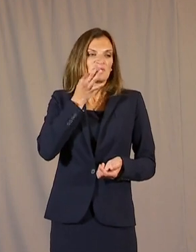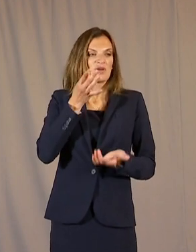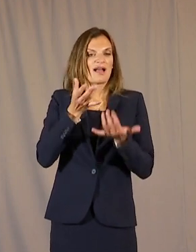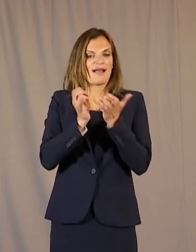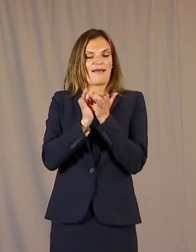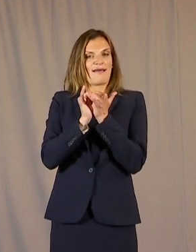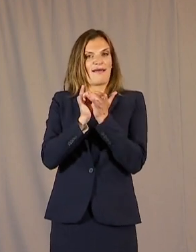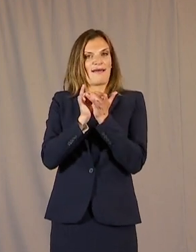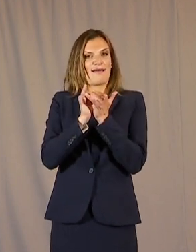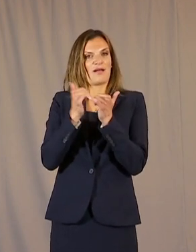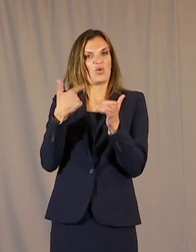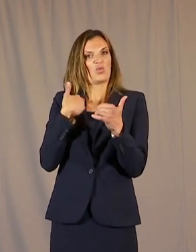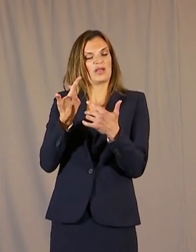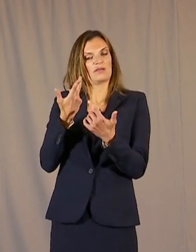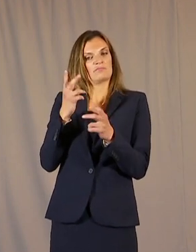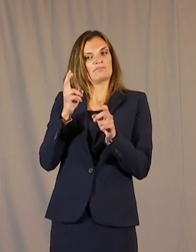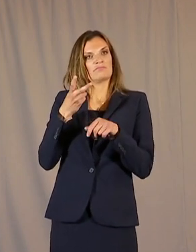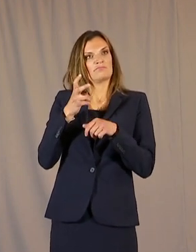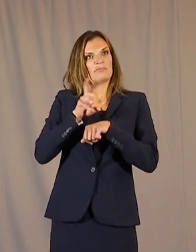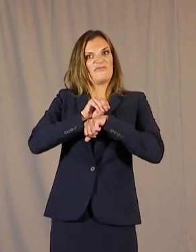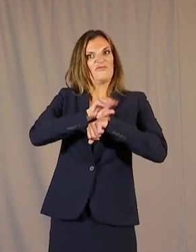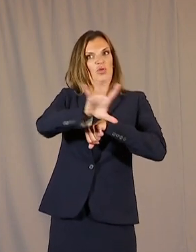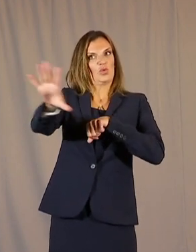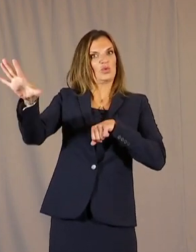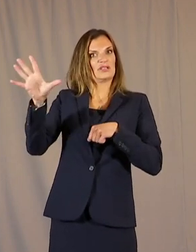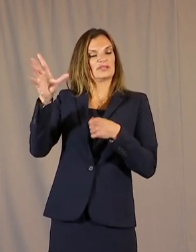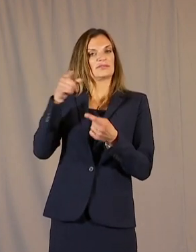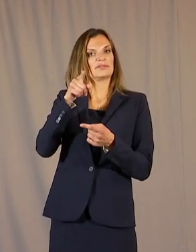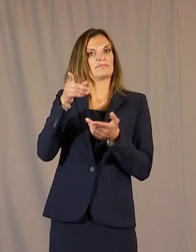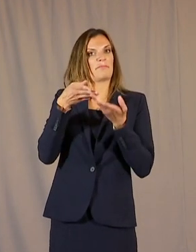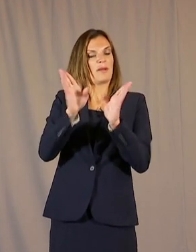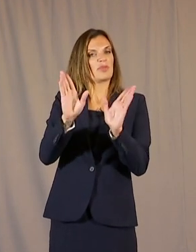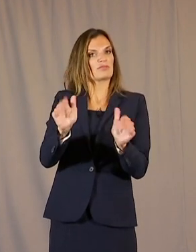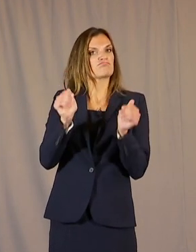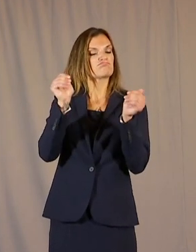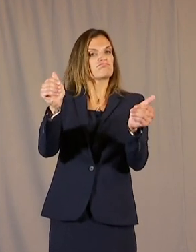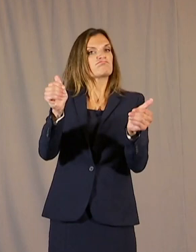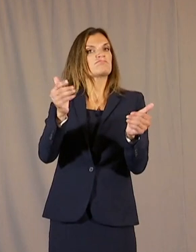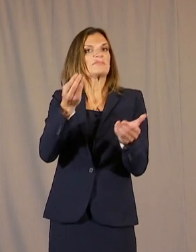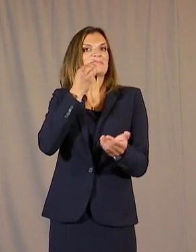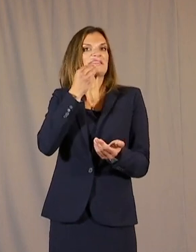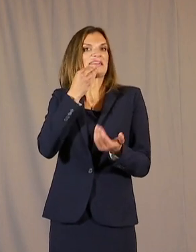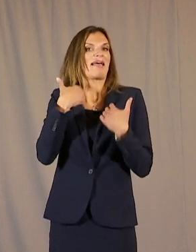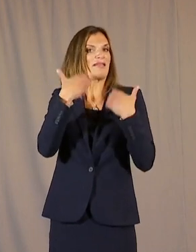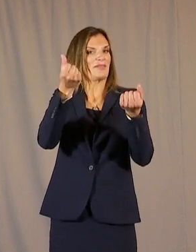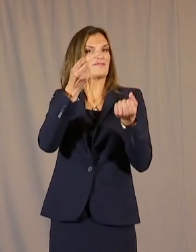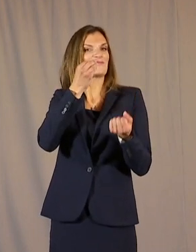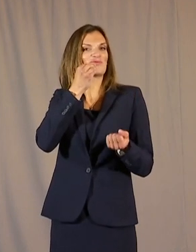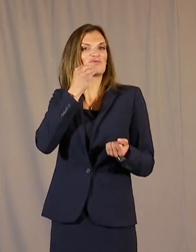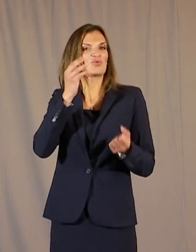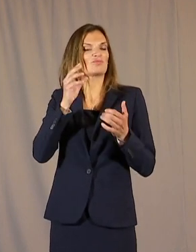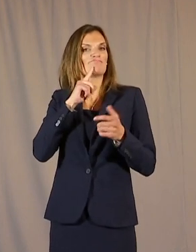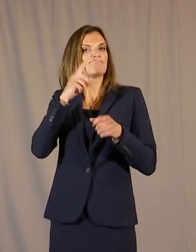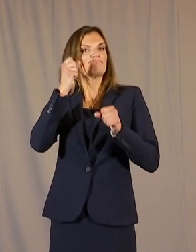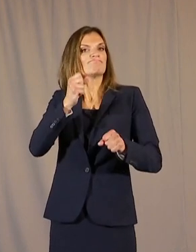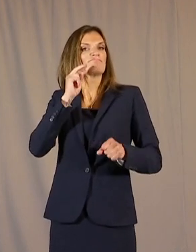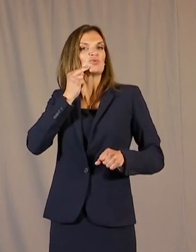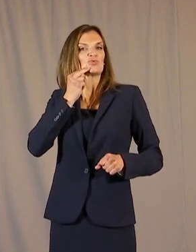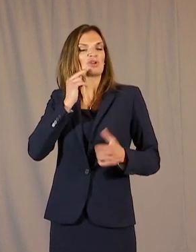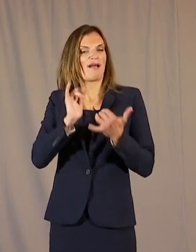we influence the public to make smarter choices about what they put in their